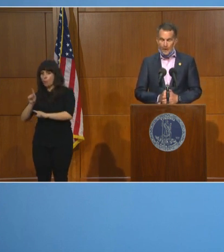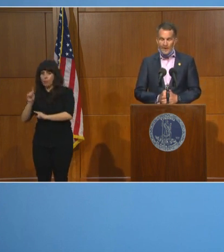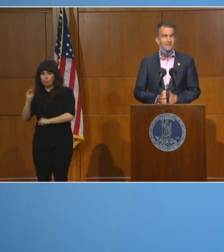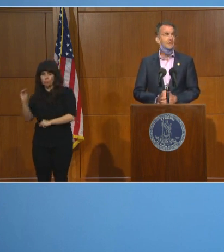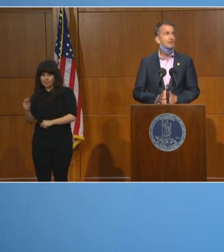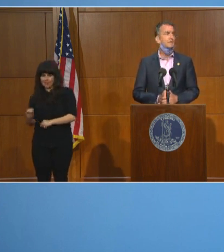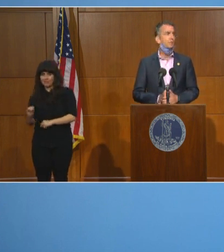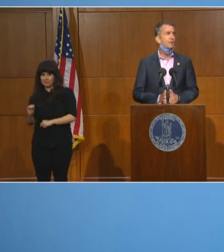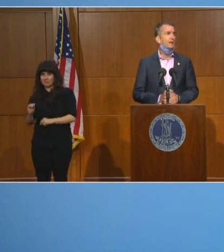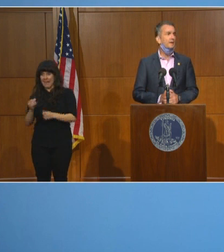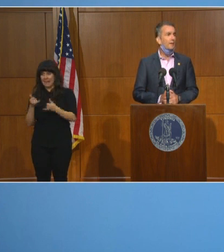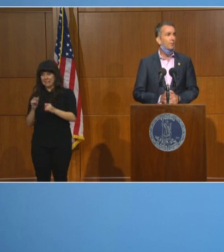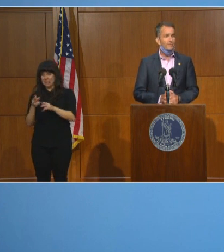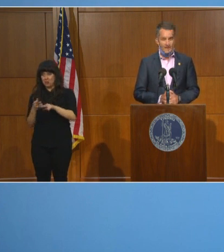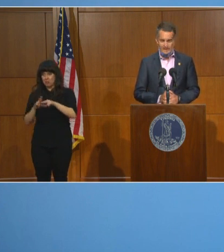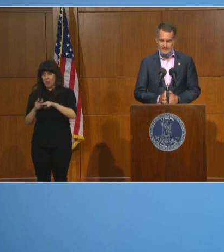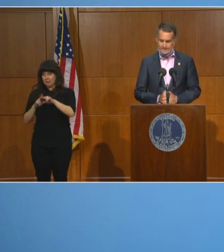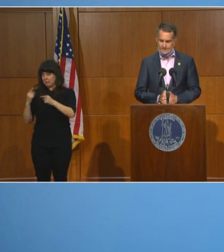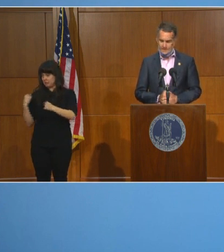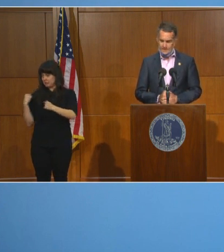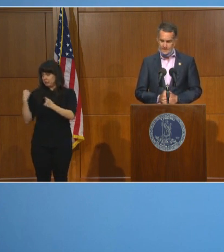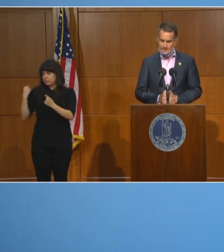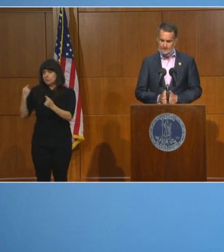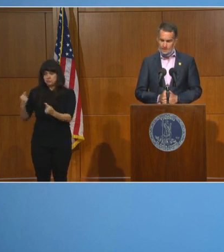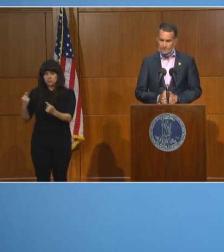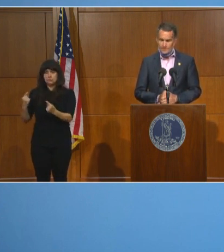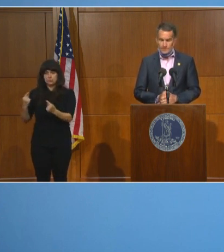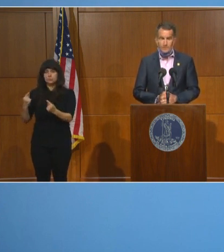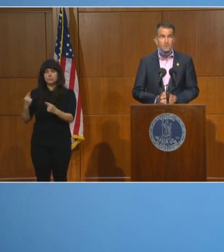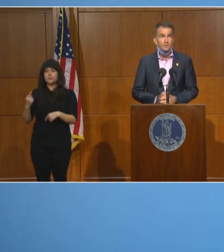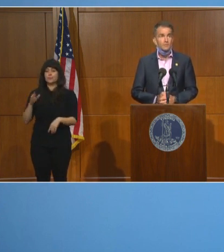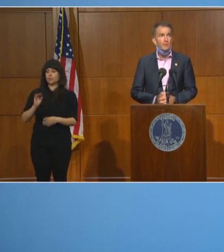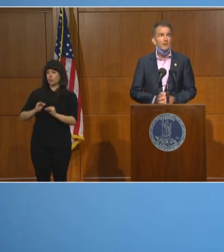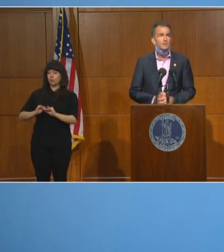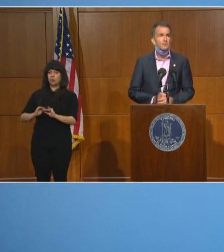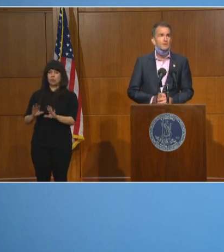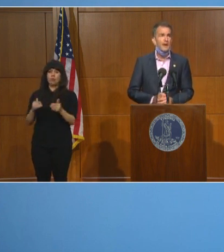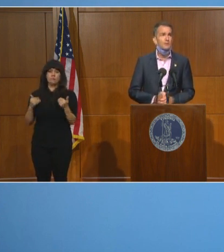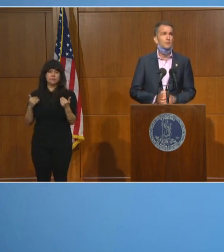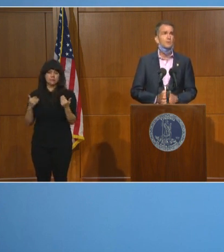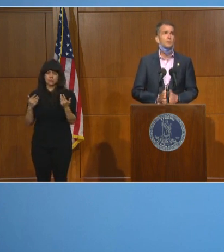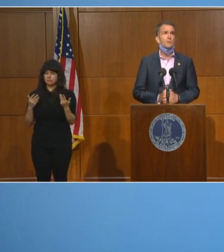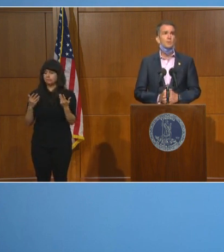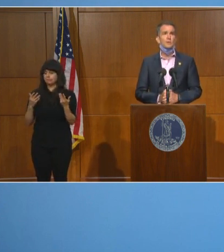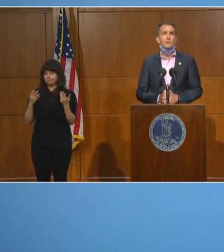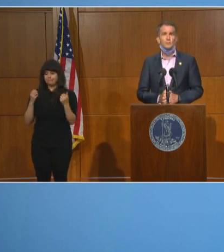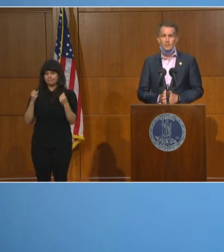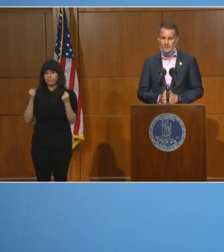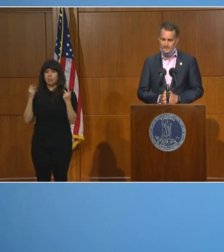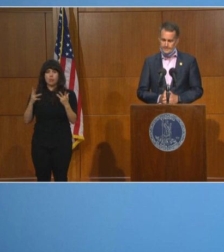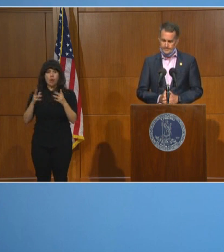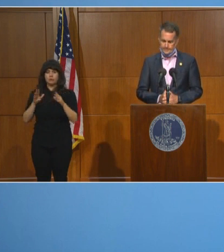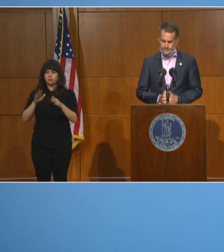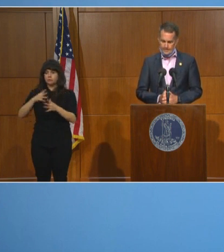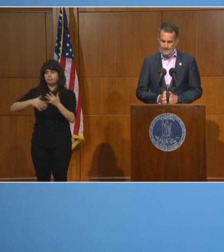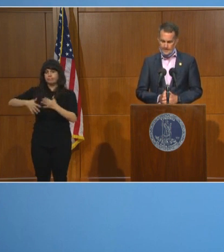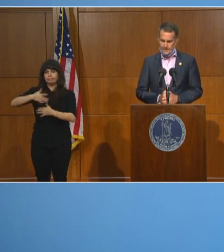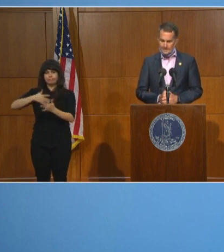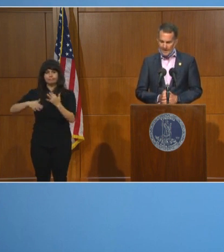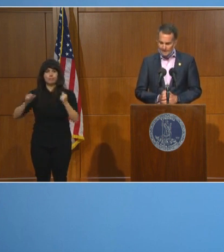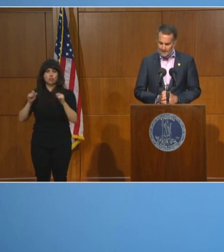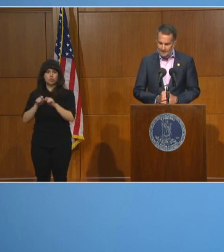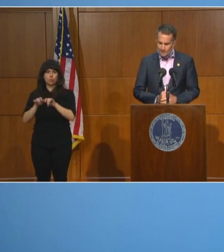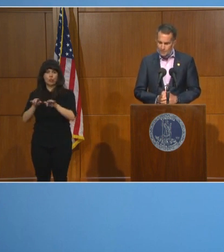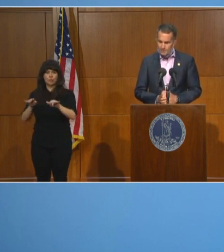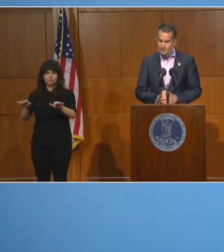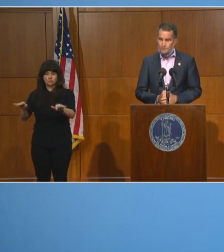been rising for a number of days. There is clearly substantial community spread. A